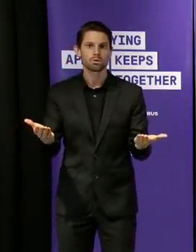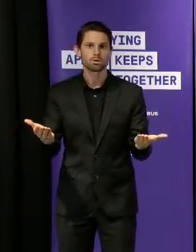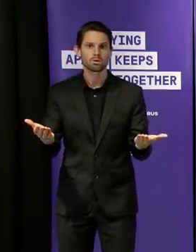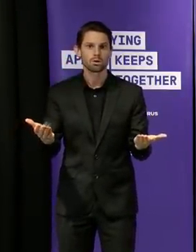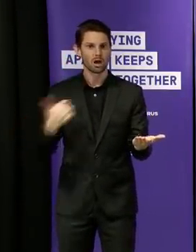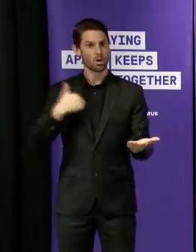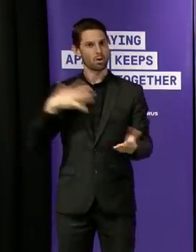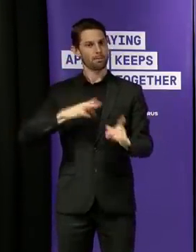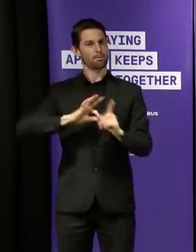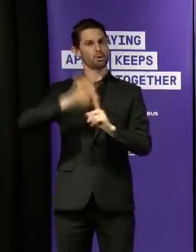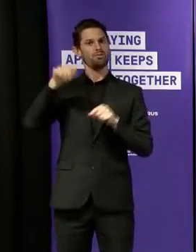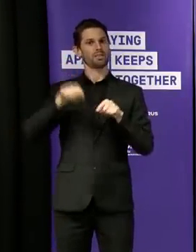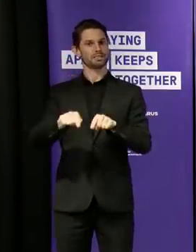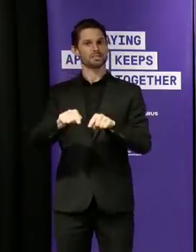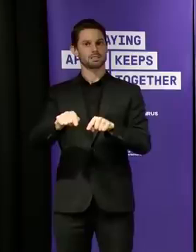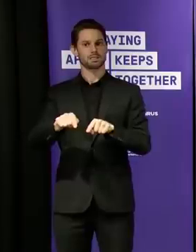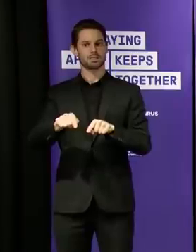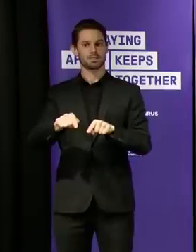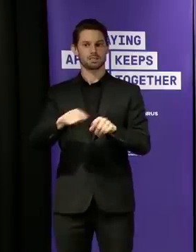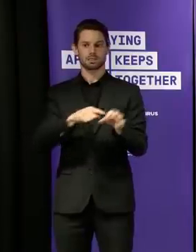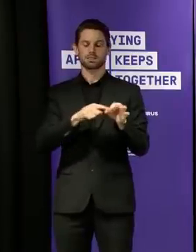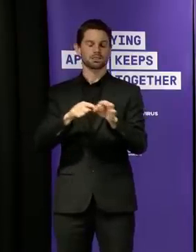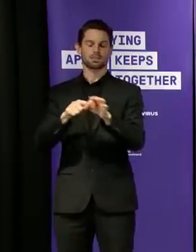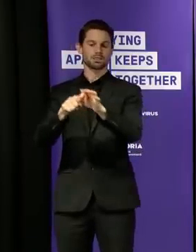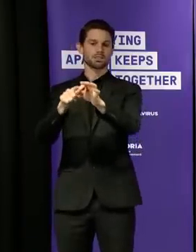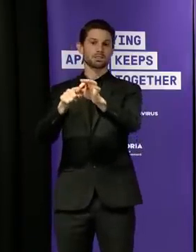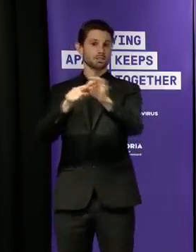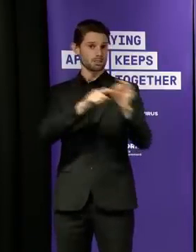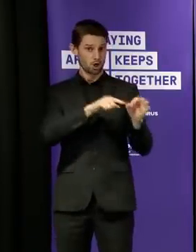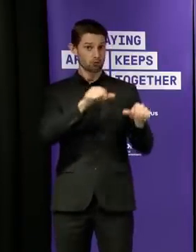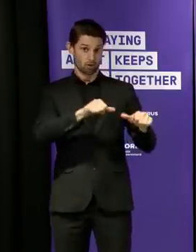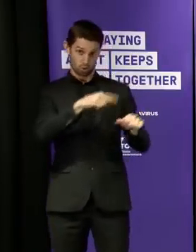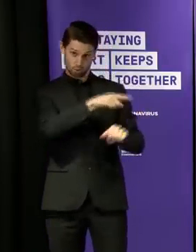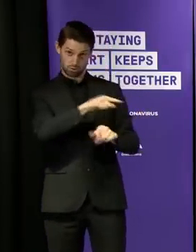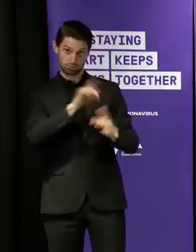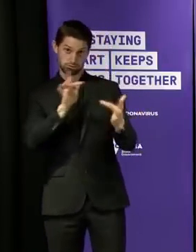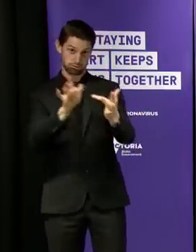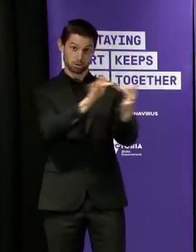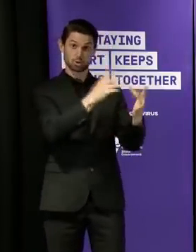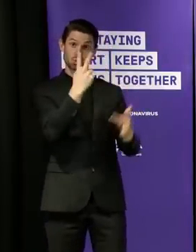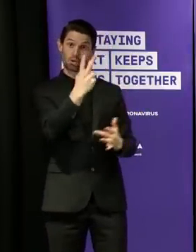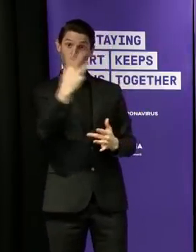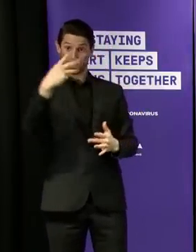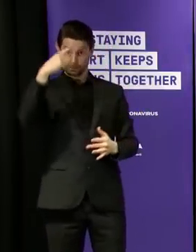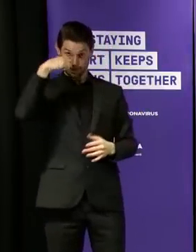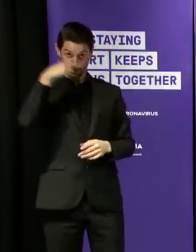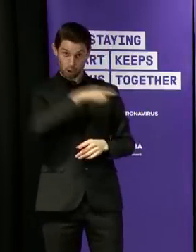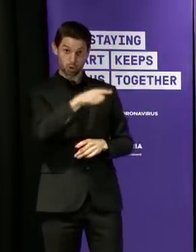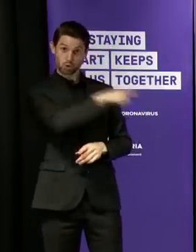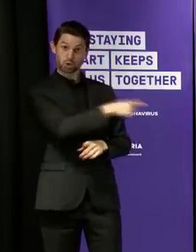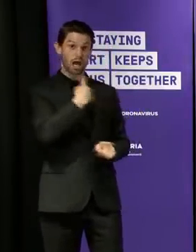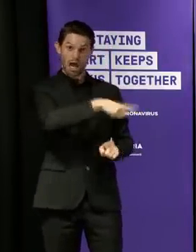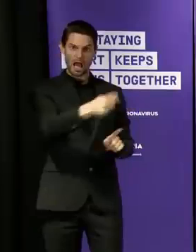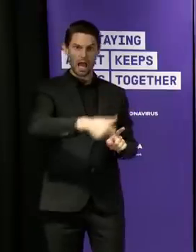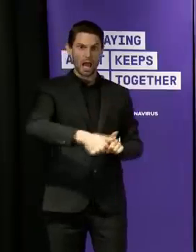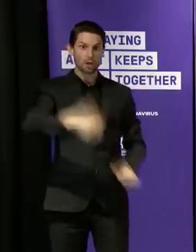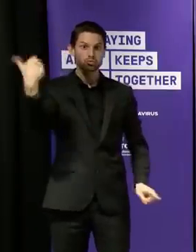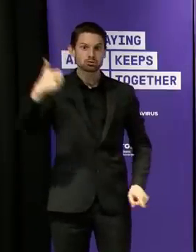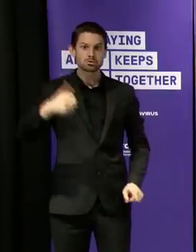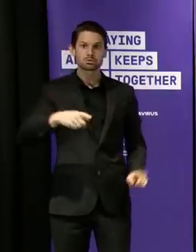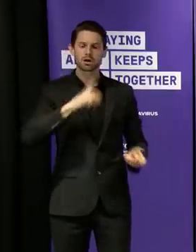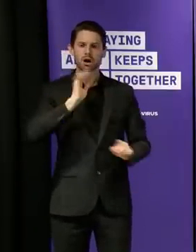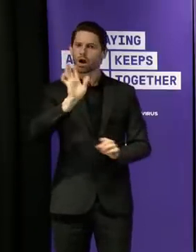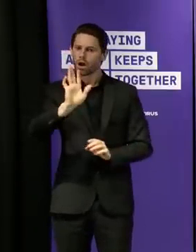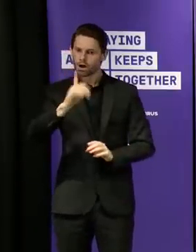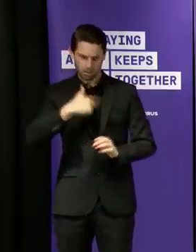on fixing it. But So what happens to the 23 people who you found? Do they get booted out of Victoria now? No. We have a conversation